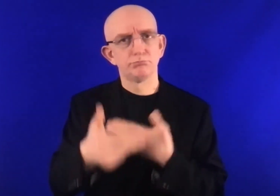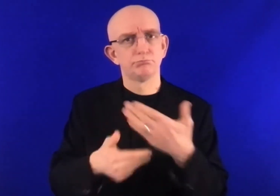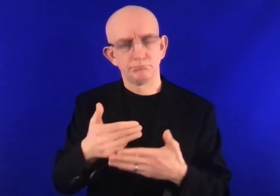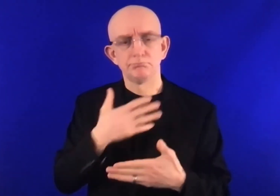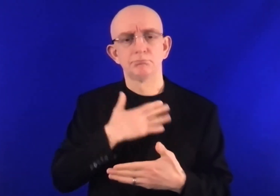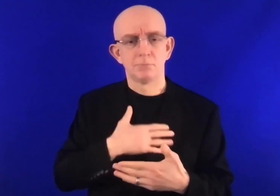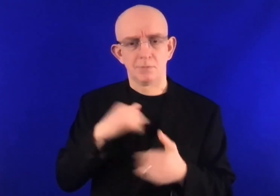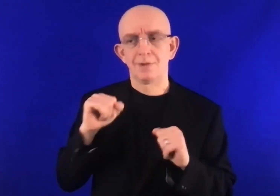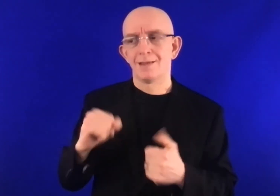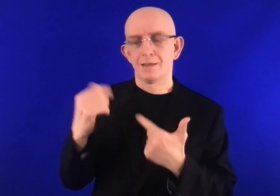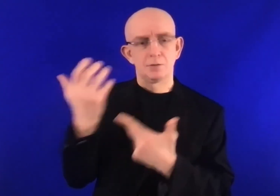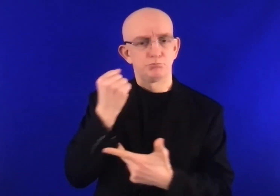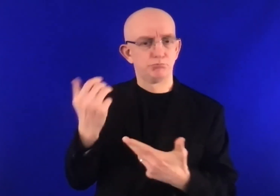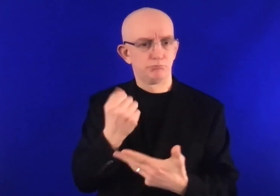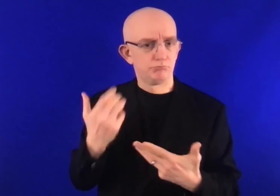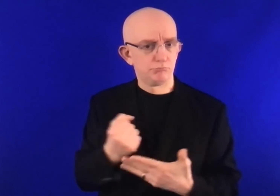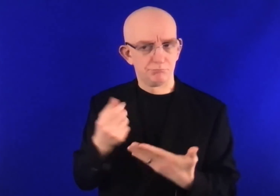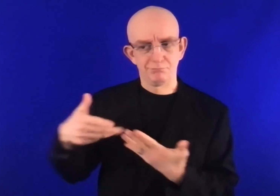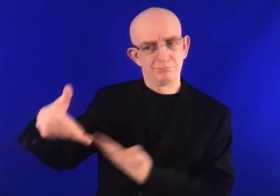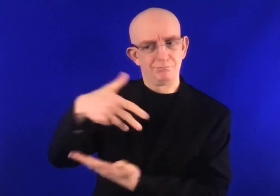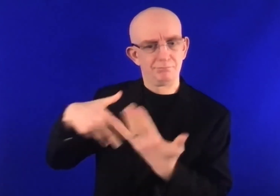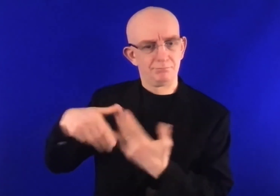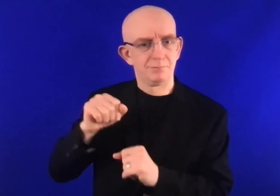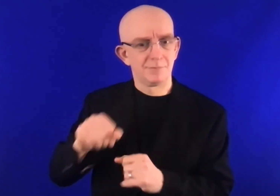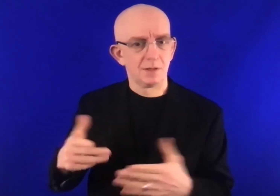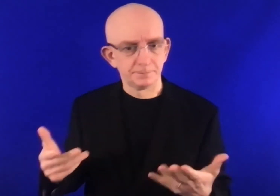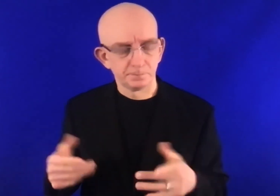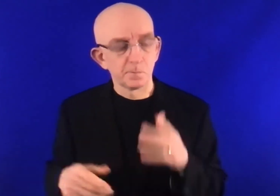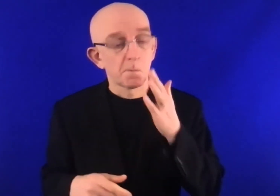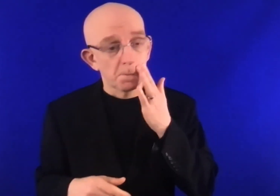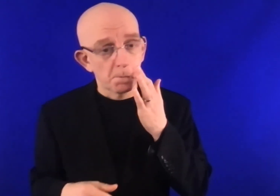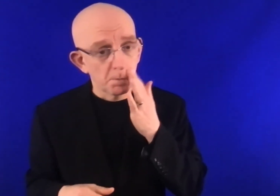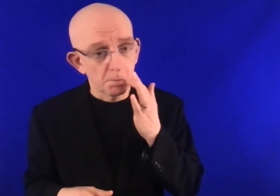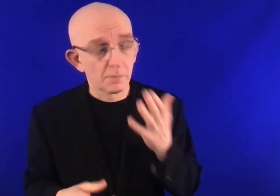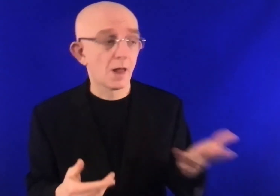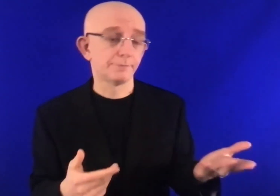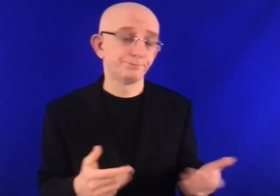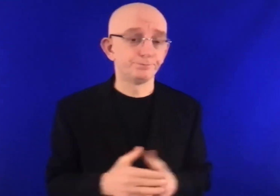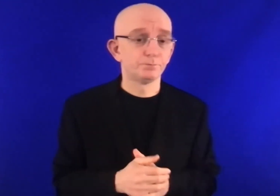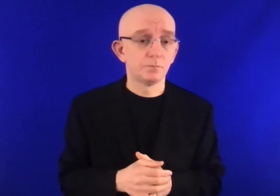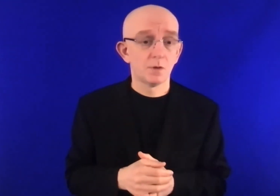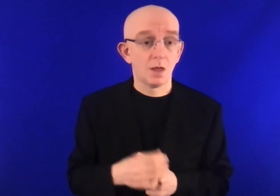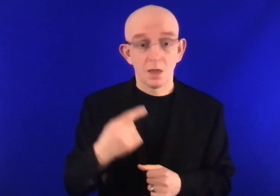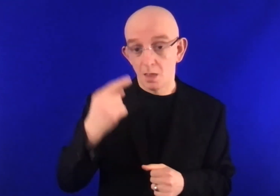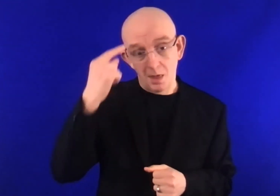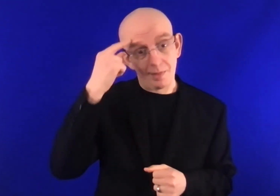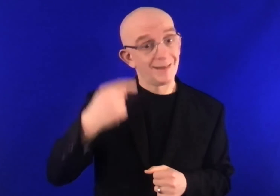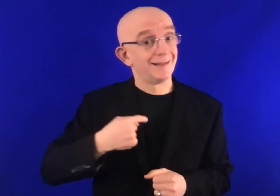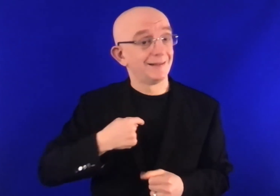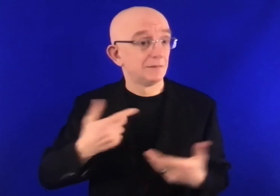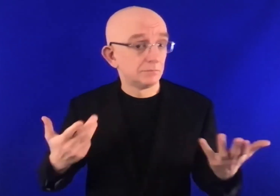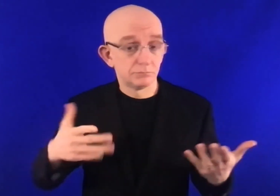What I could say is that the society or the community should assist us to